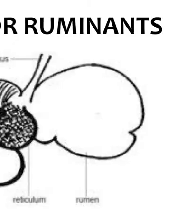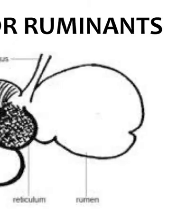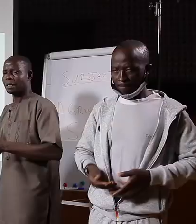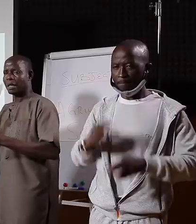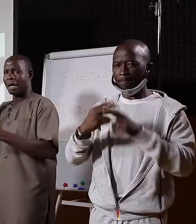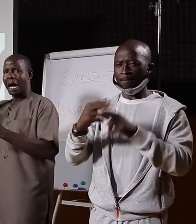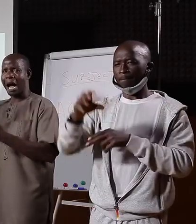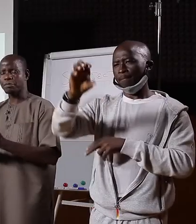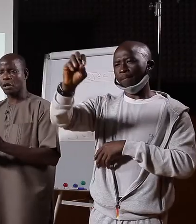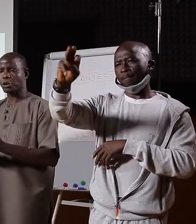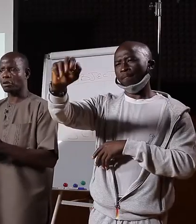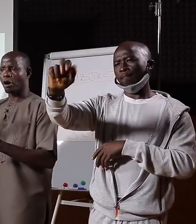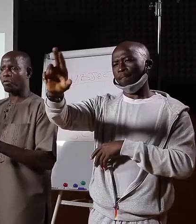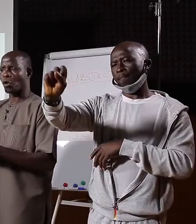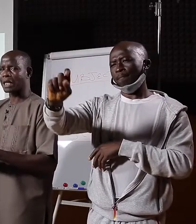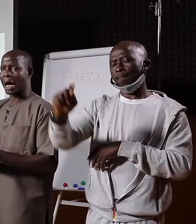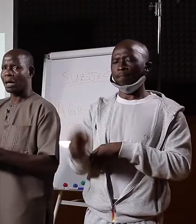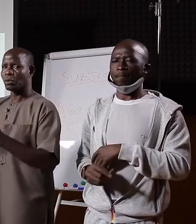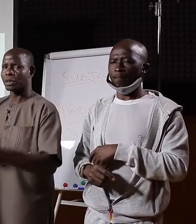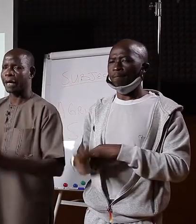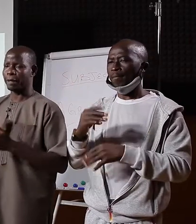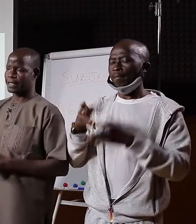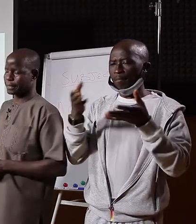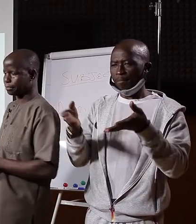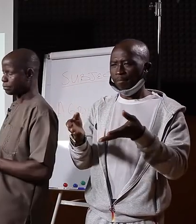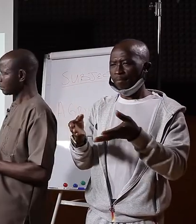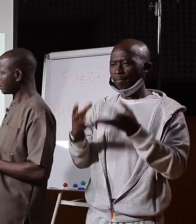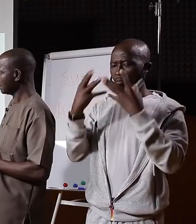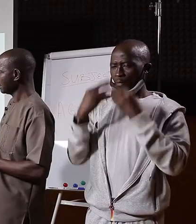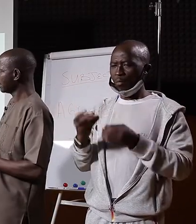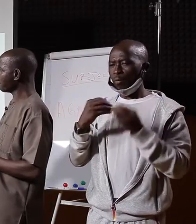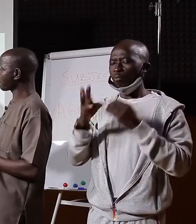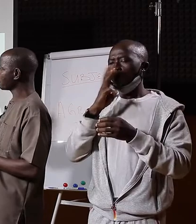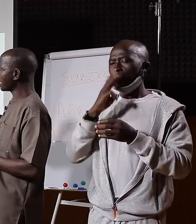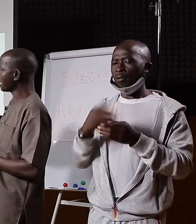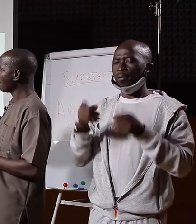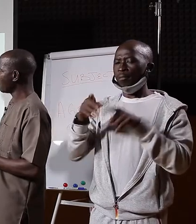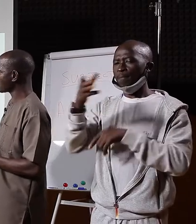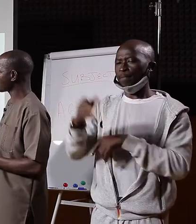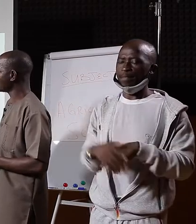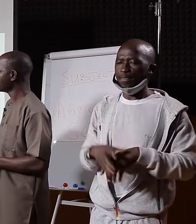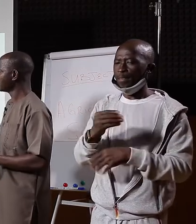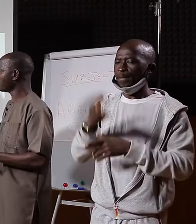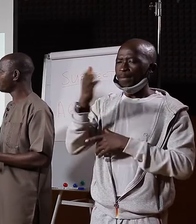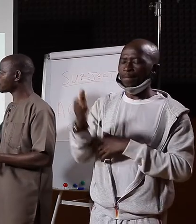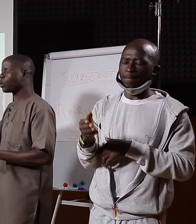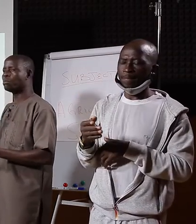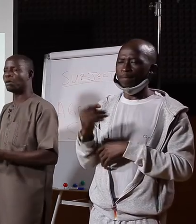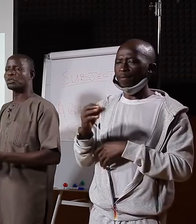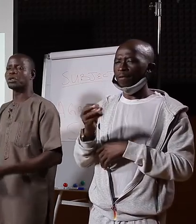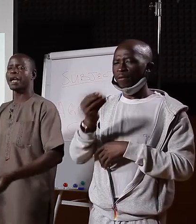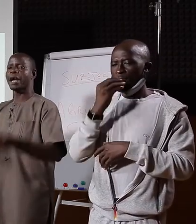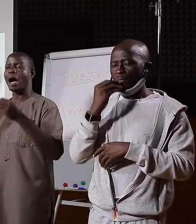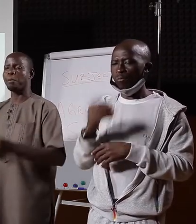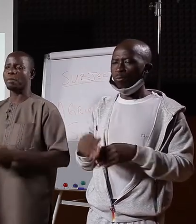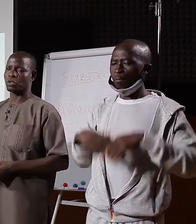omasum, absorption of water will take place. Then from the omasum, the feet will